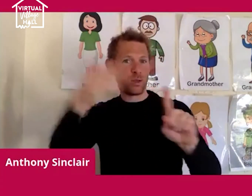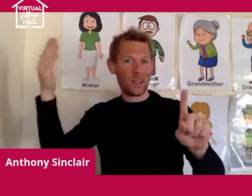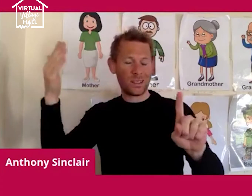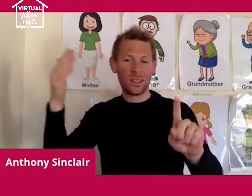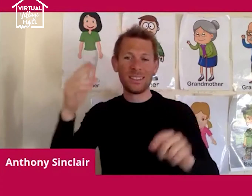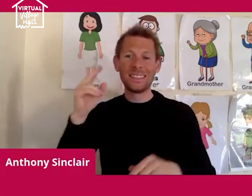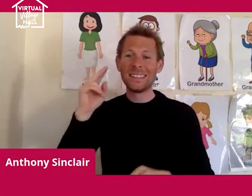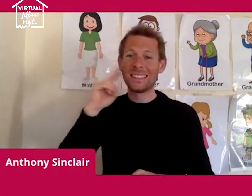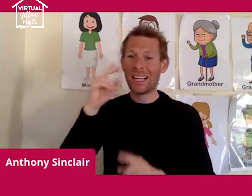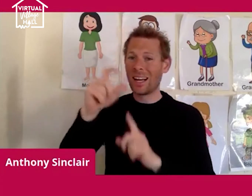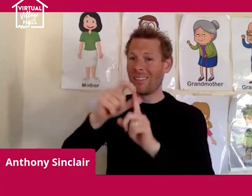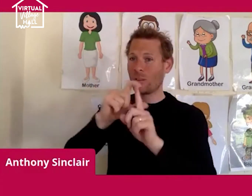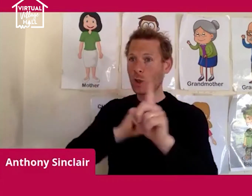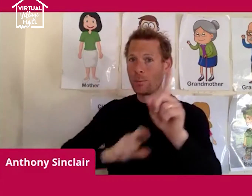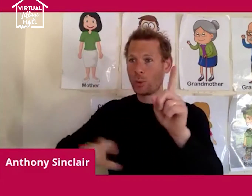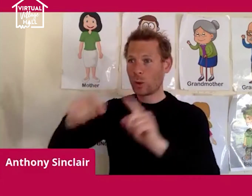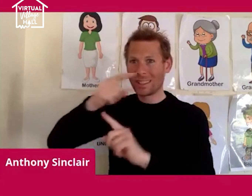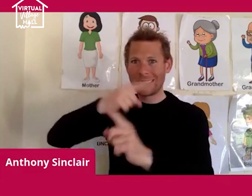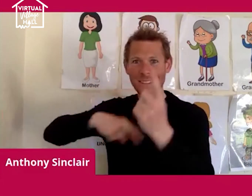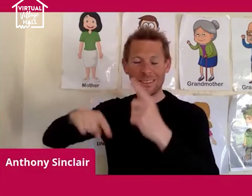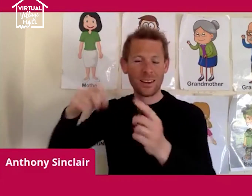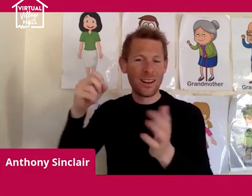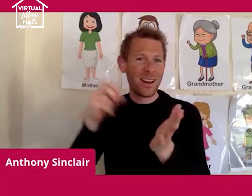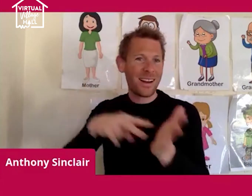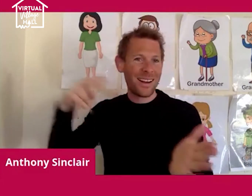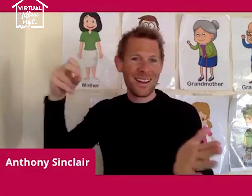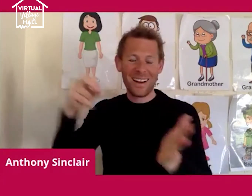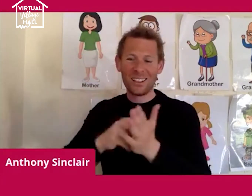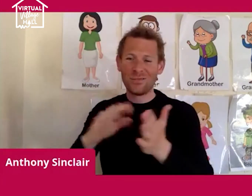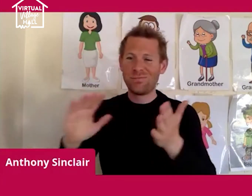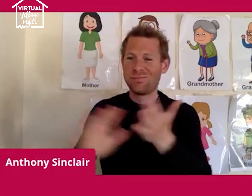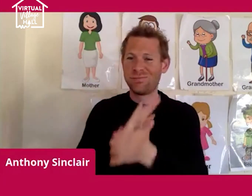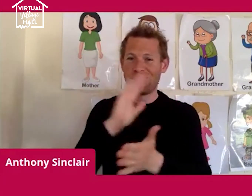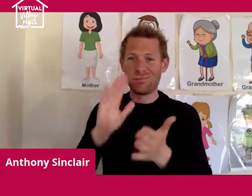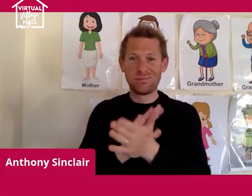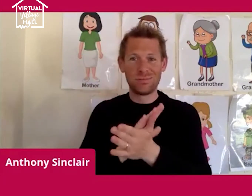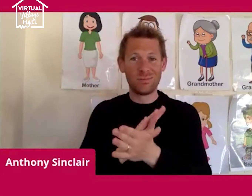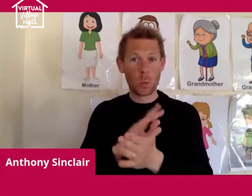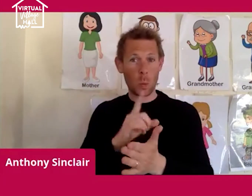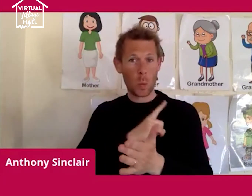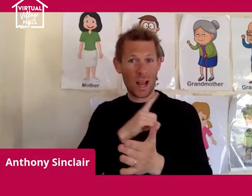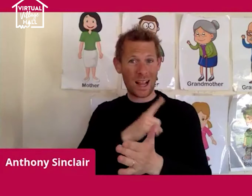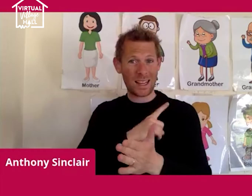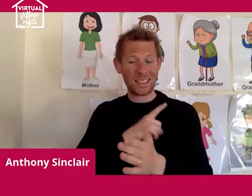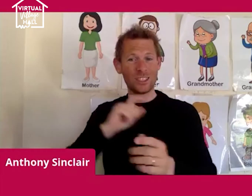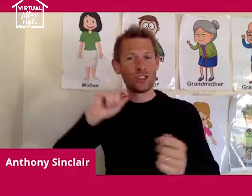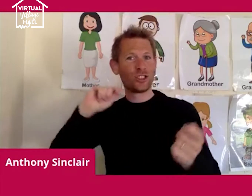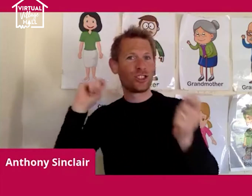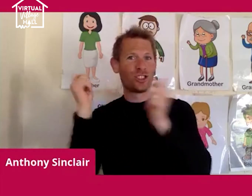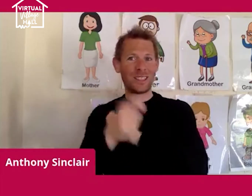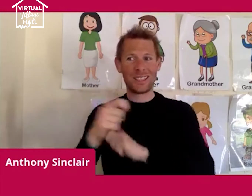1880 to 2003 to finally recognise the language again, and the deaf community were overjoyed. They